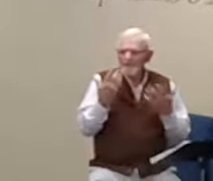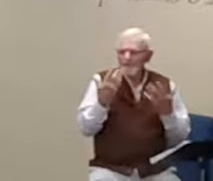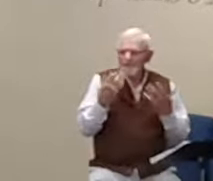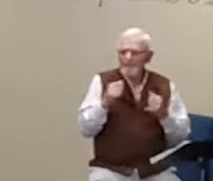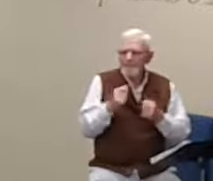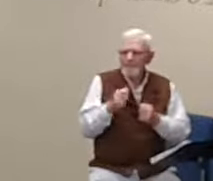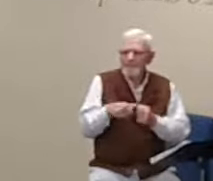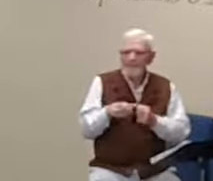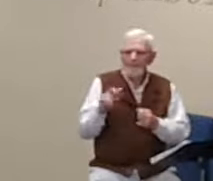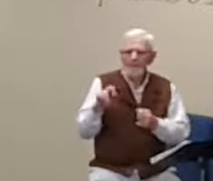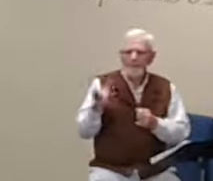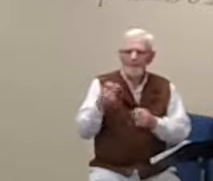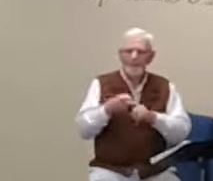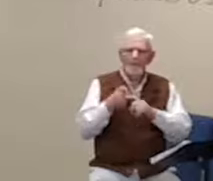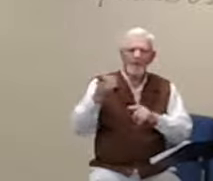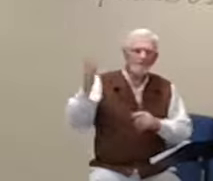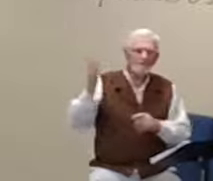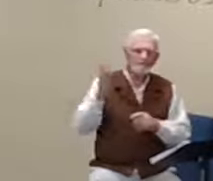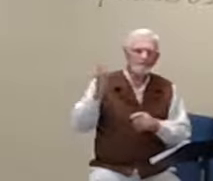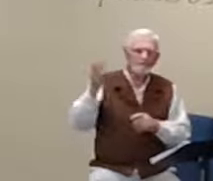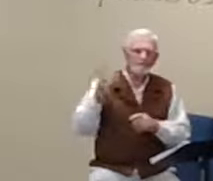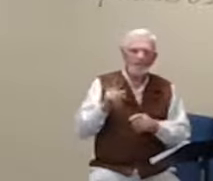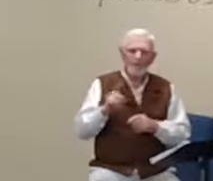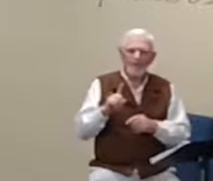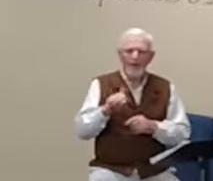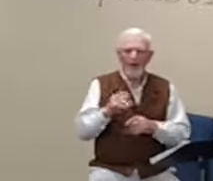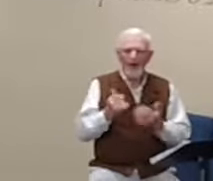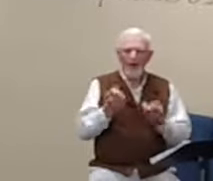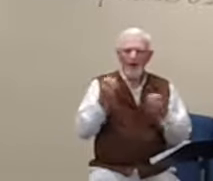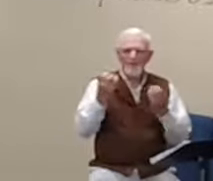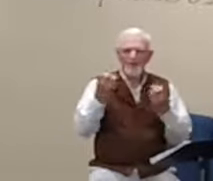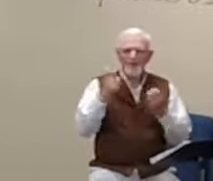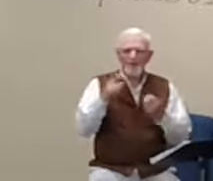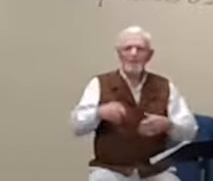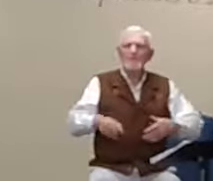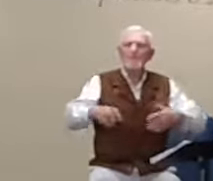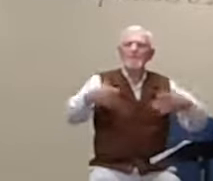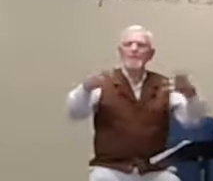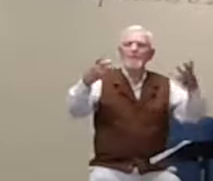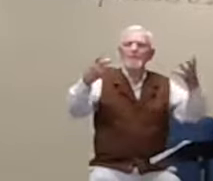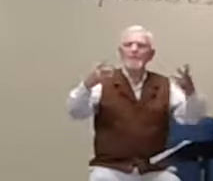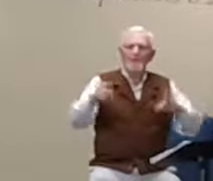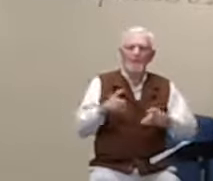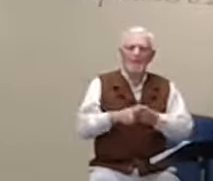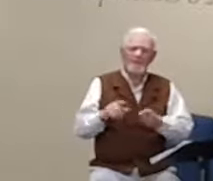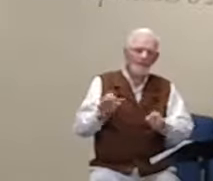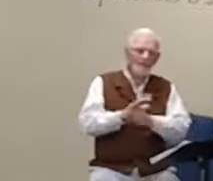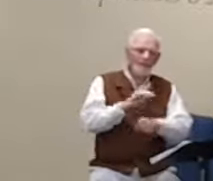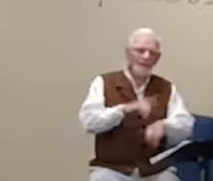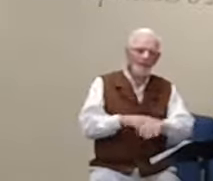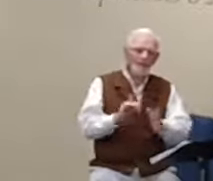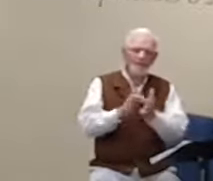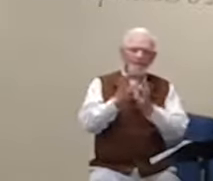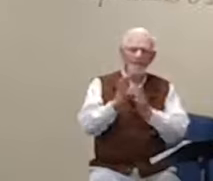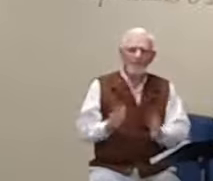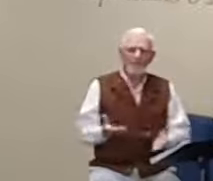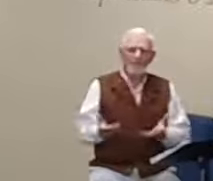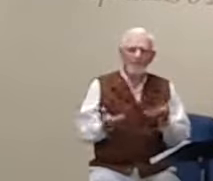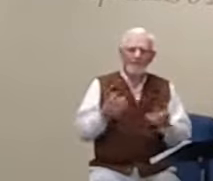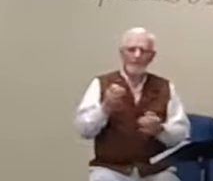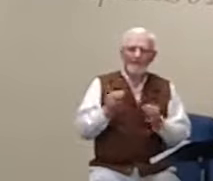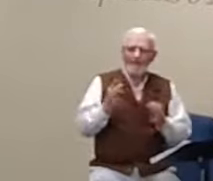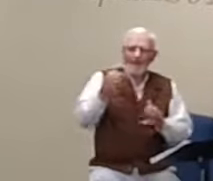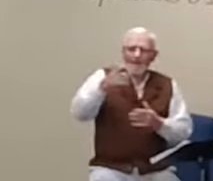notes from his sermon somewhere. He said, how many of you would surrender to full-time Christian service if the Lord would call you to